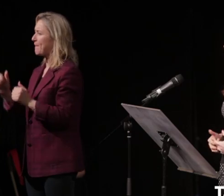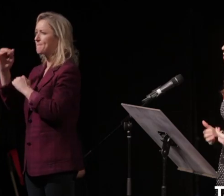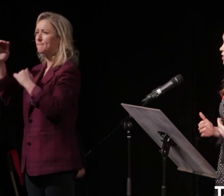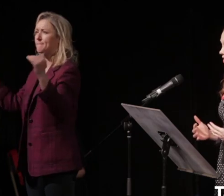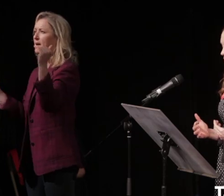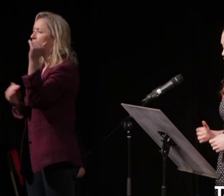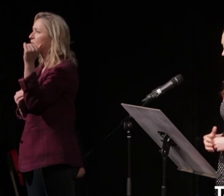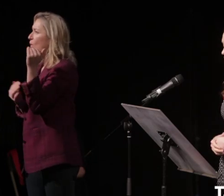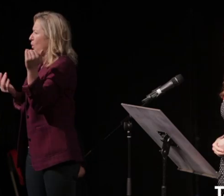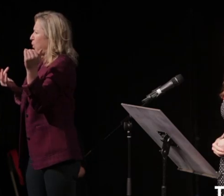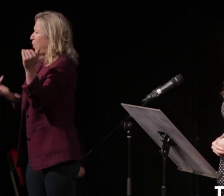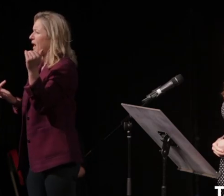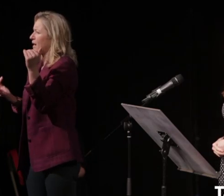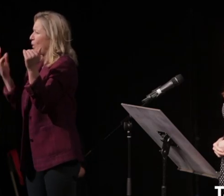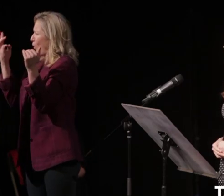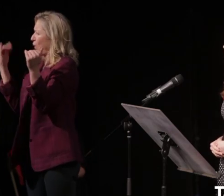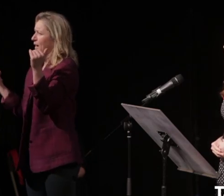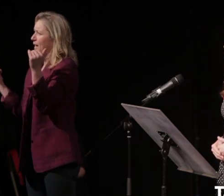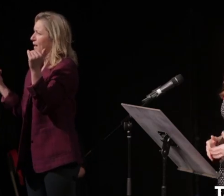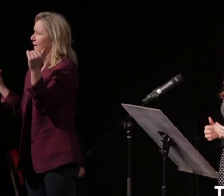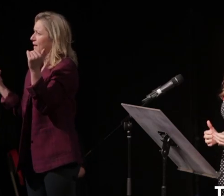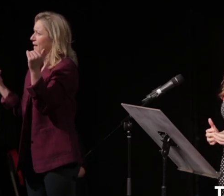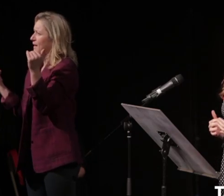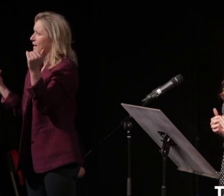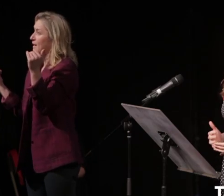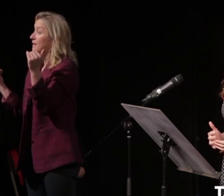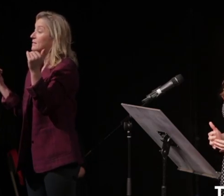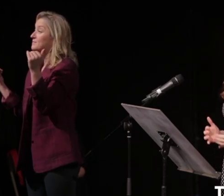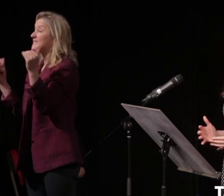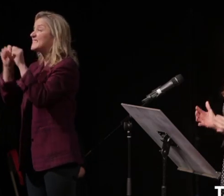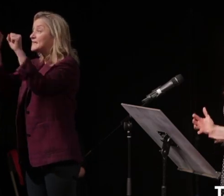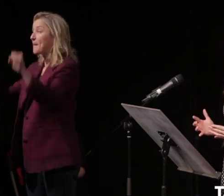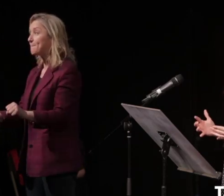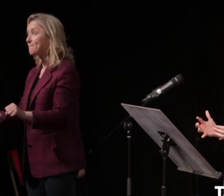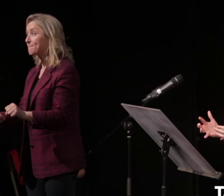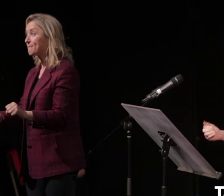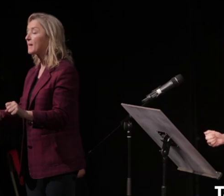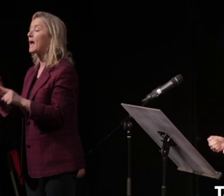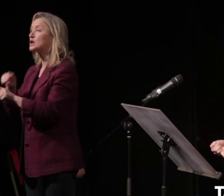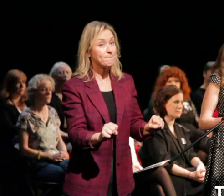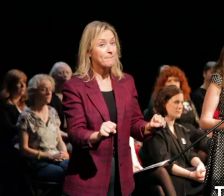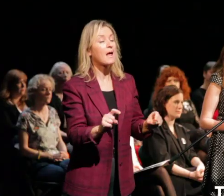representation and participation in Irish theatre? And it is systemic, it is cultural.